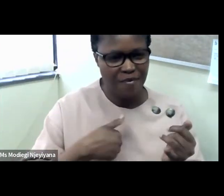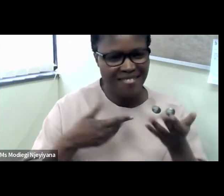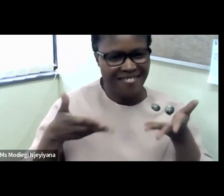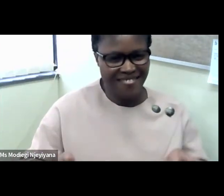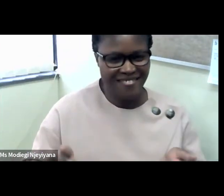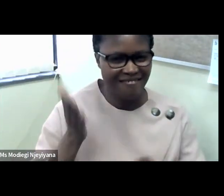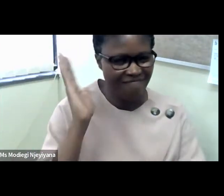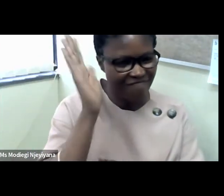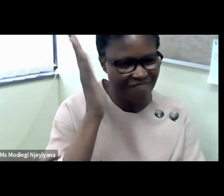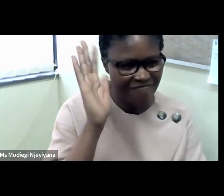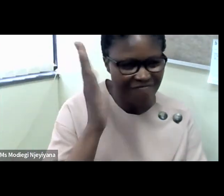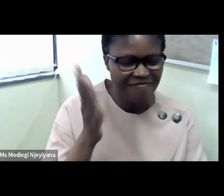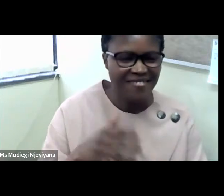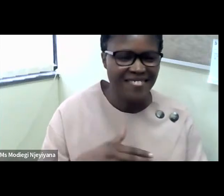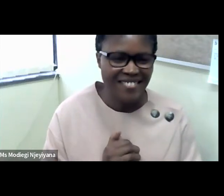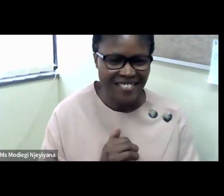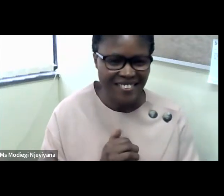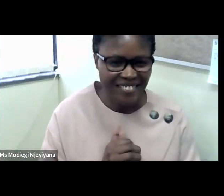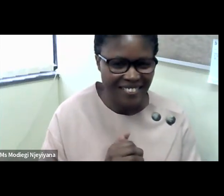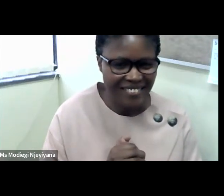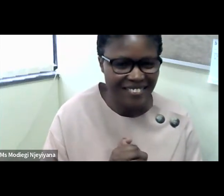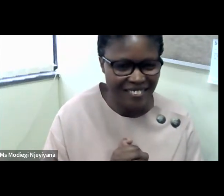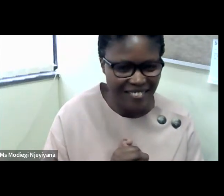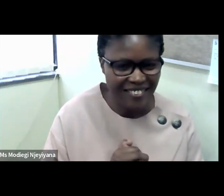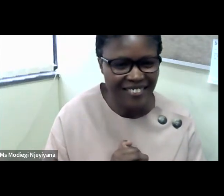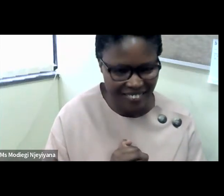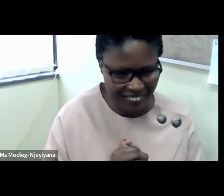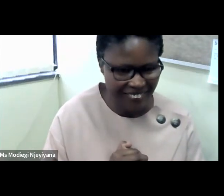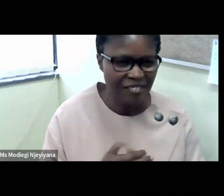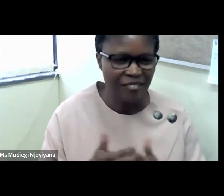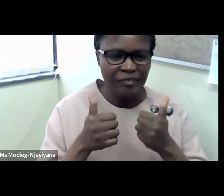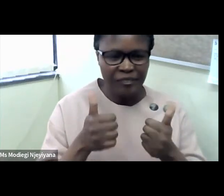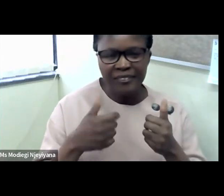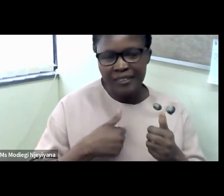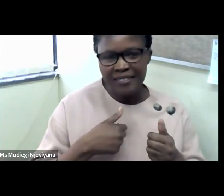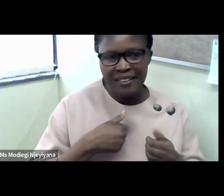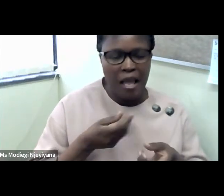Good day, everyone, and thank you so much for having me here today.